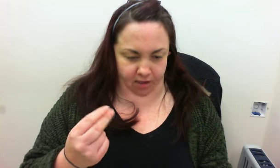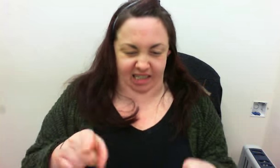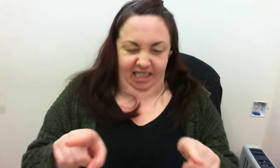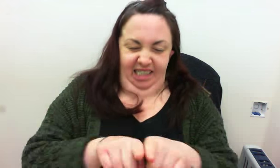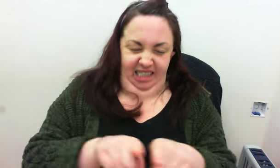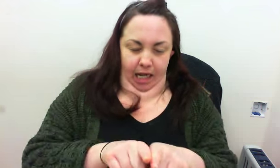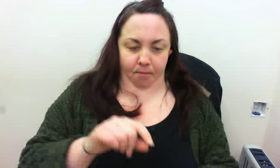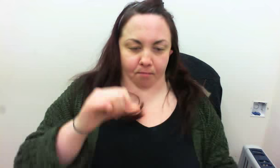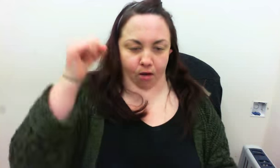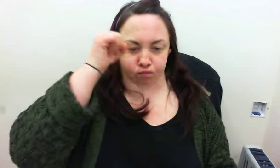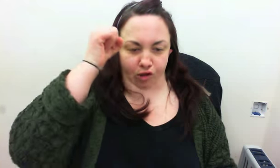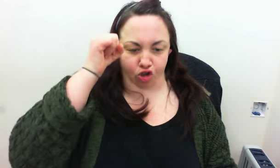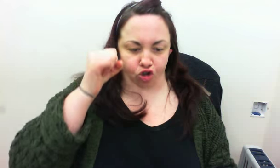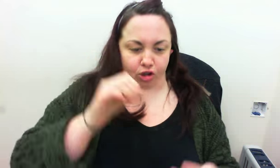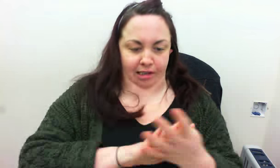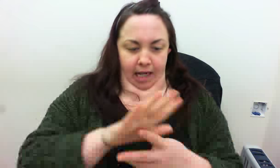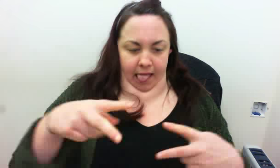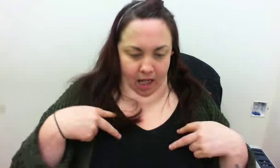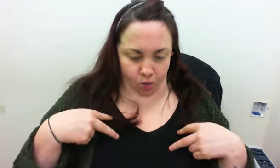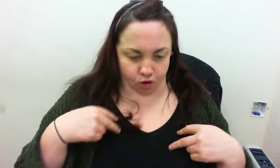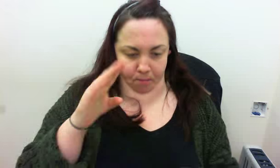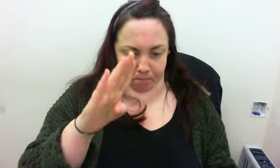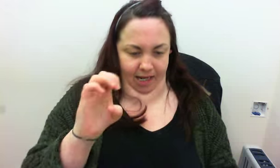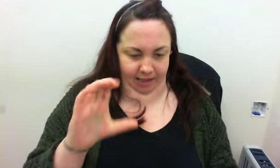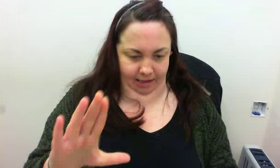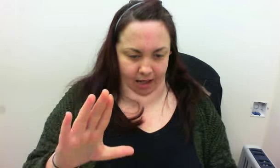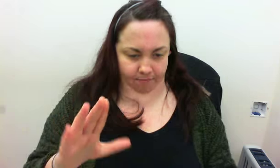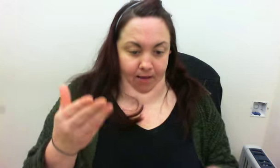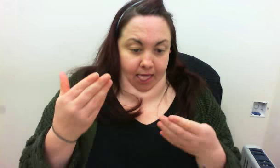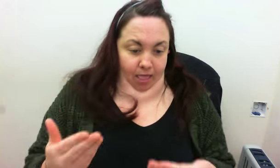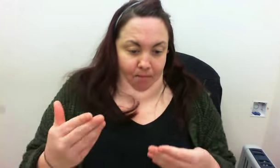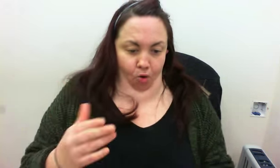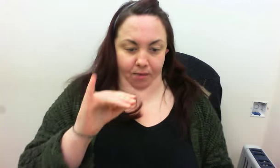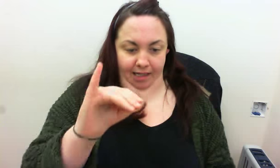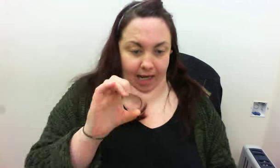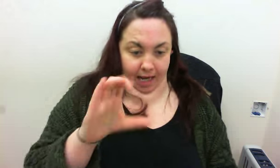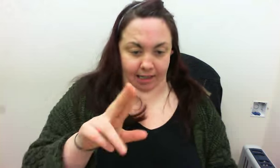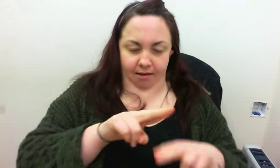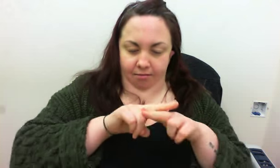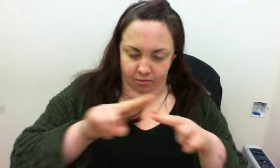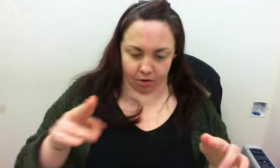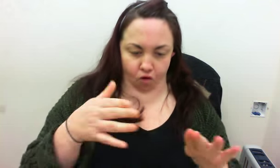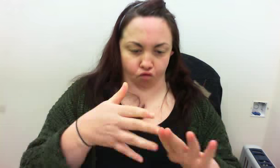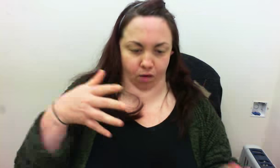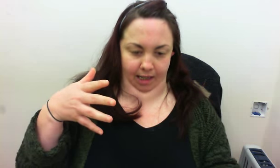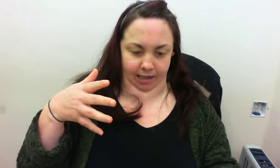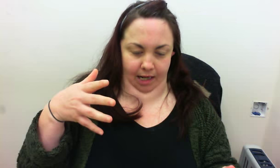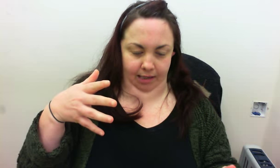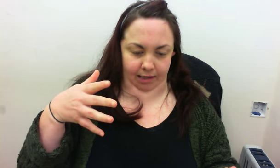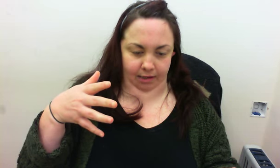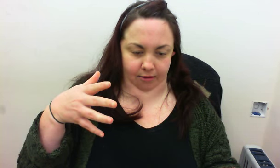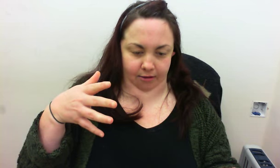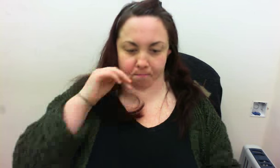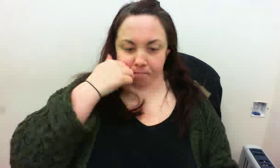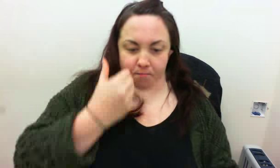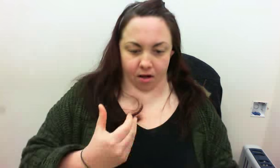with the British Sign Language. At the moment, ISL is not recognised, you know, because a lot of people